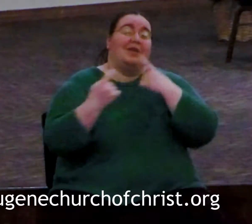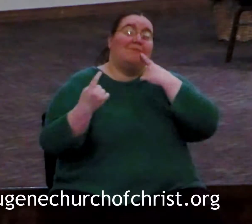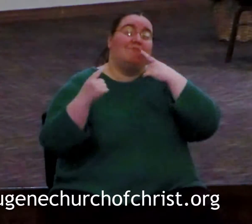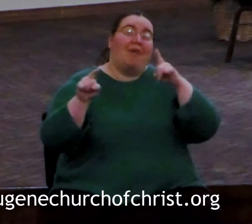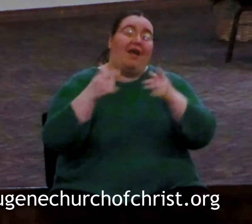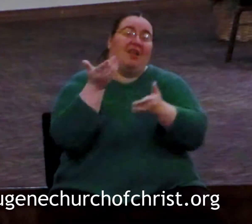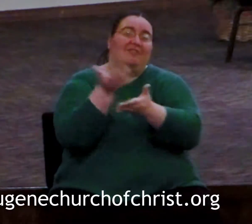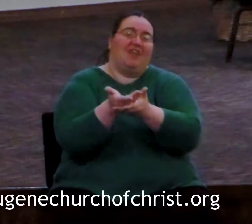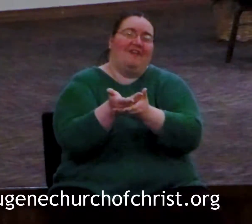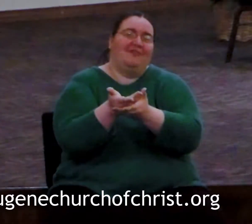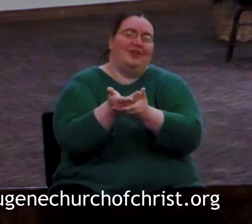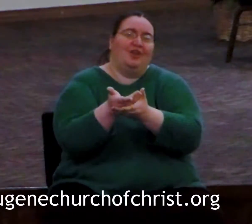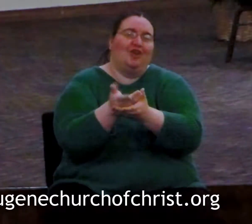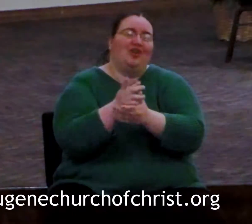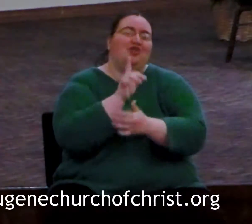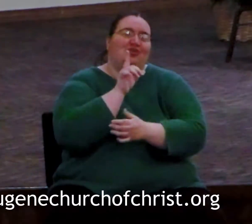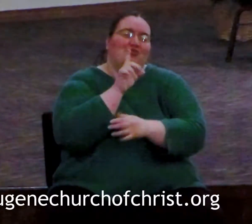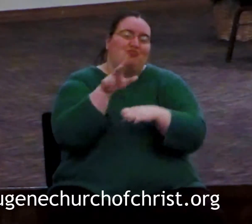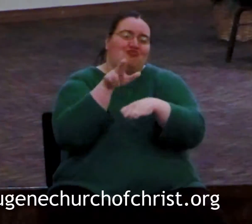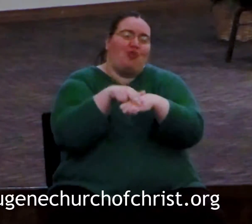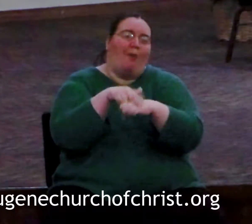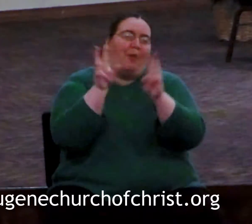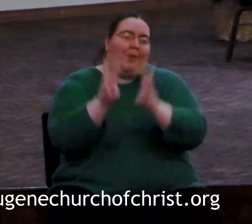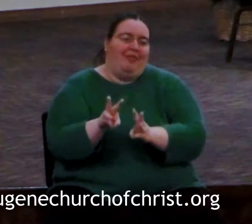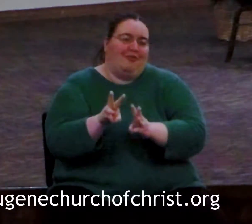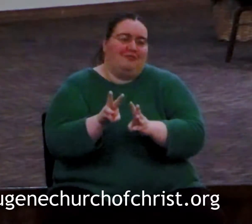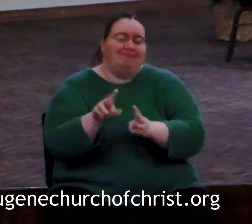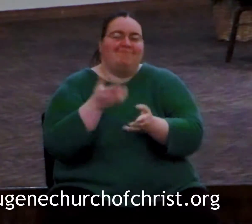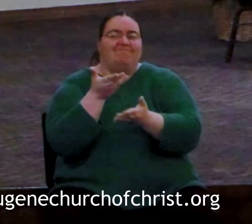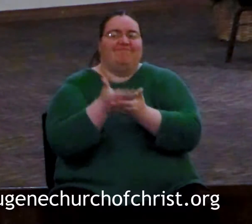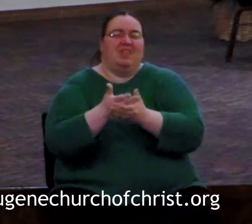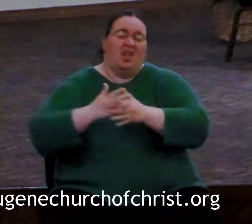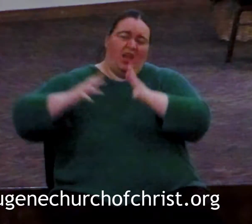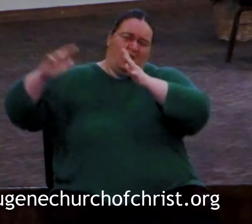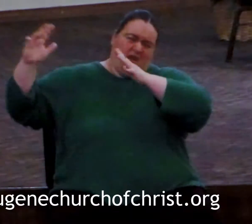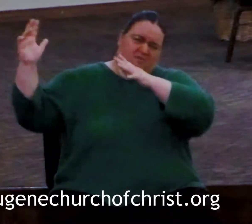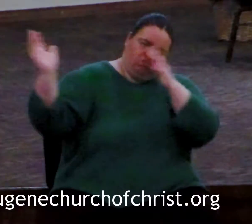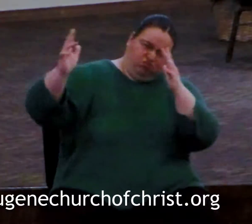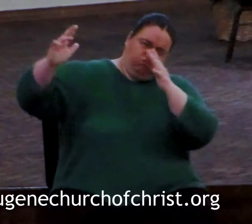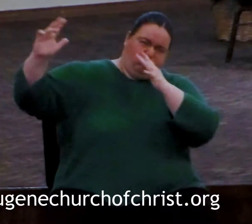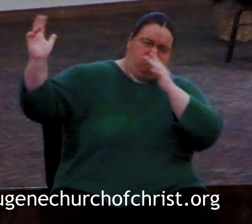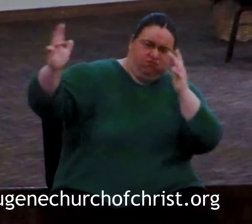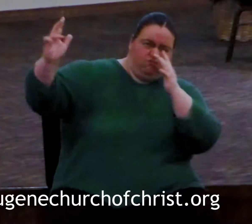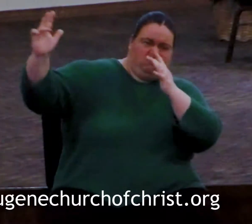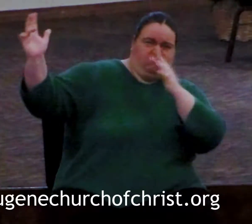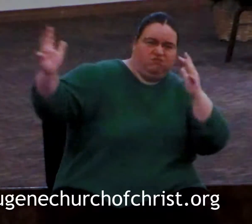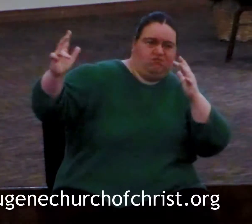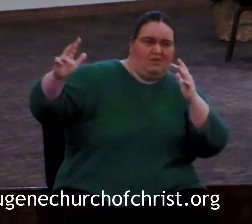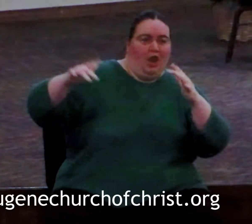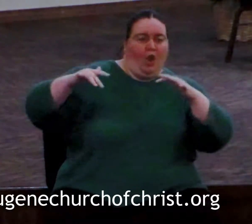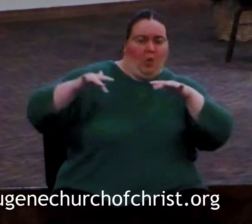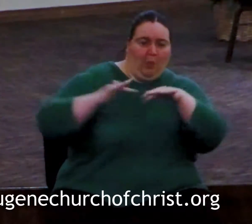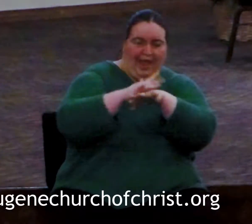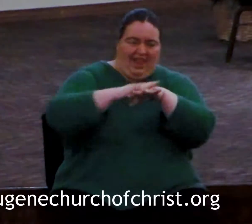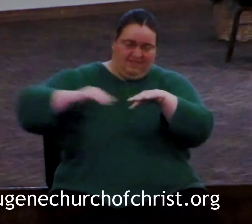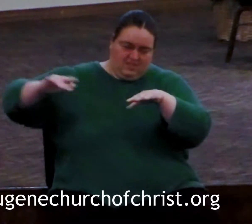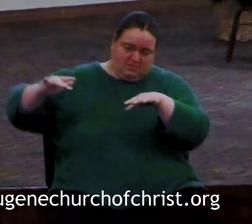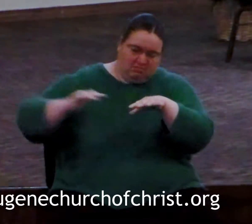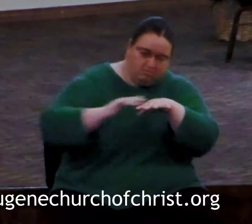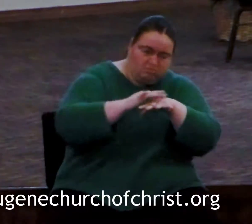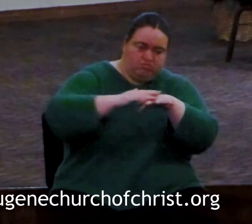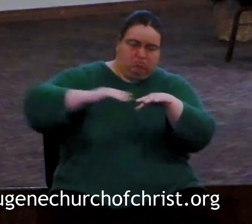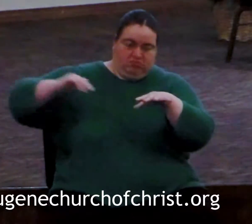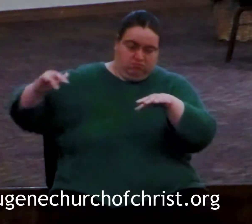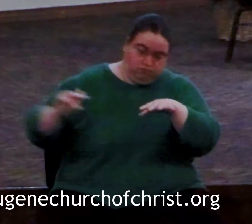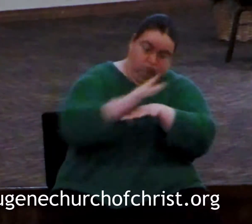supposed to be like. And I went, and it was incredibly windy. And the waves that were crashing in, each wave seemed bigger than the one before it.